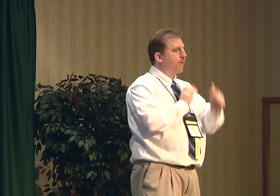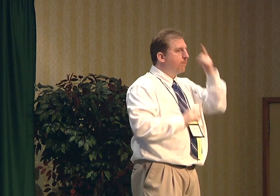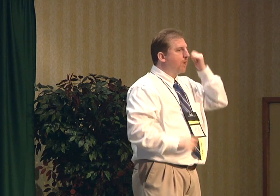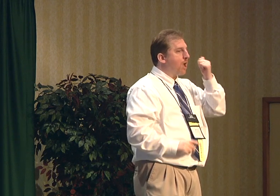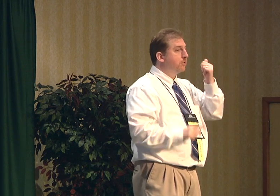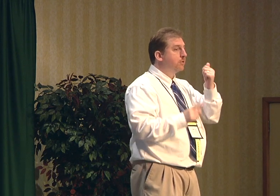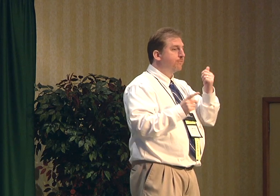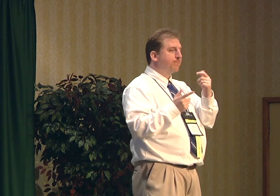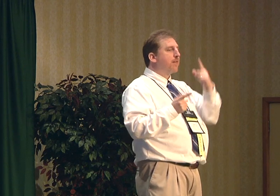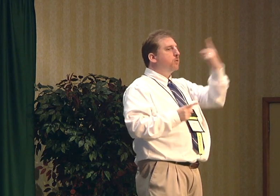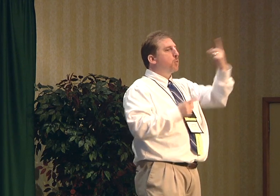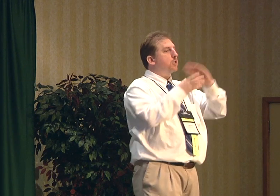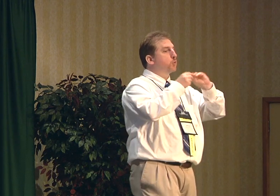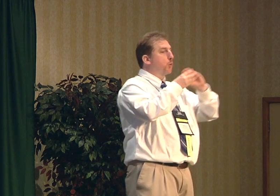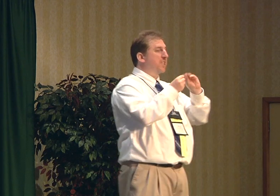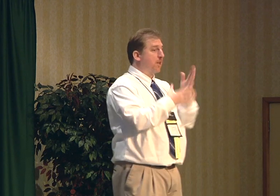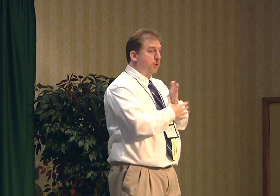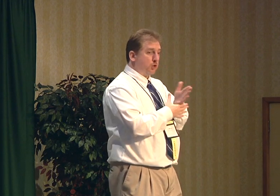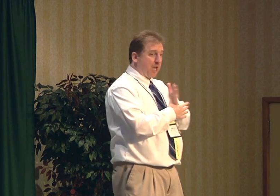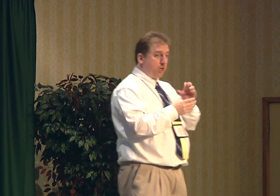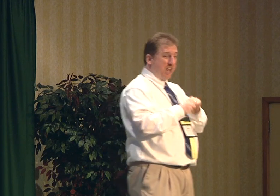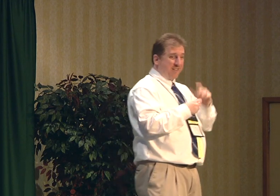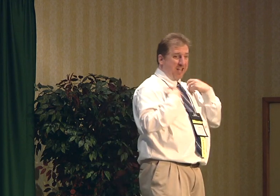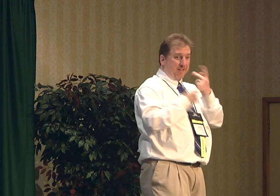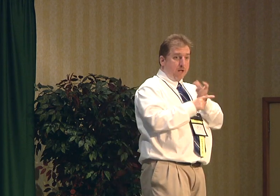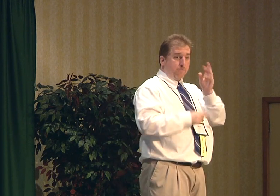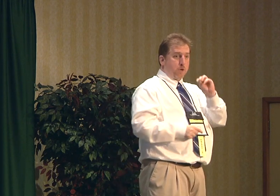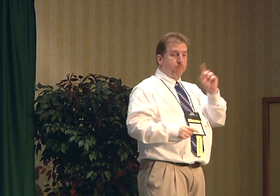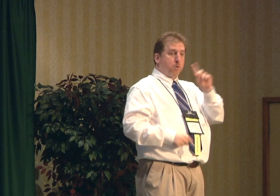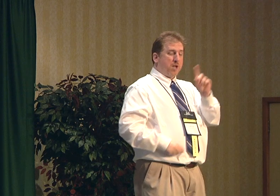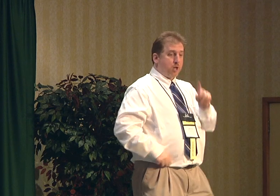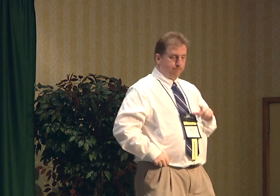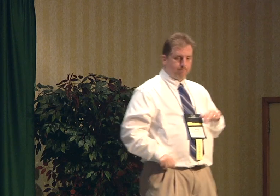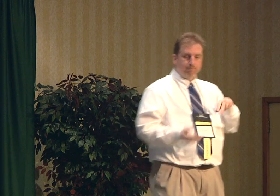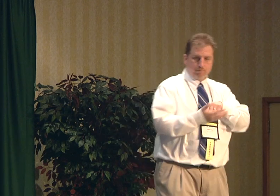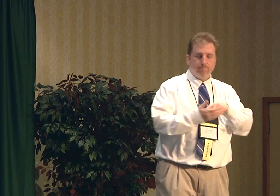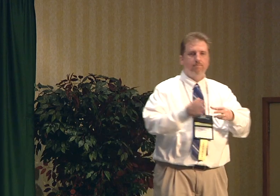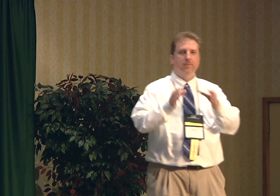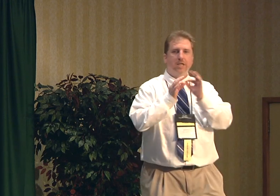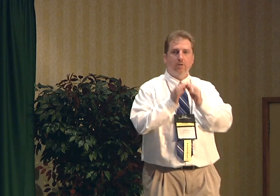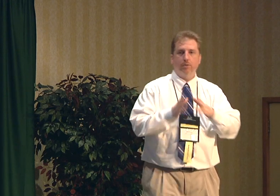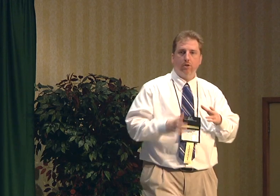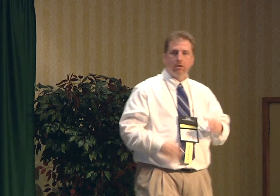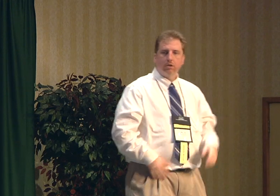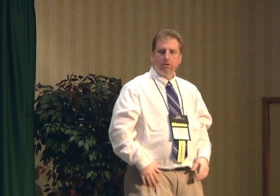showed up, but it was the qualifications. There was one story that was shared in the healthcare forum.